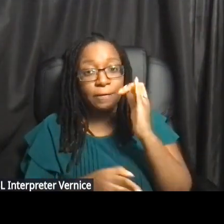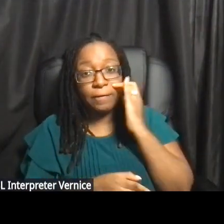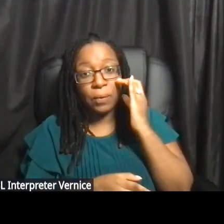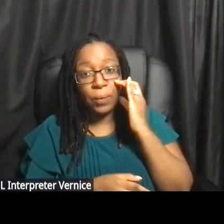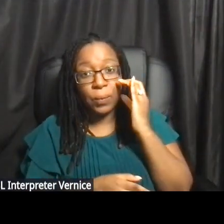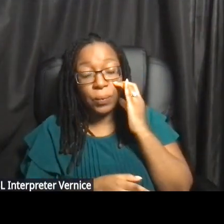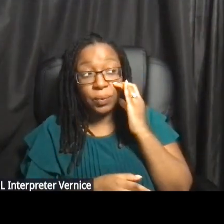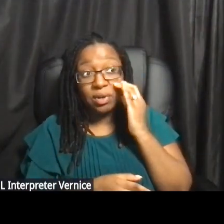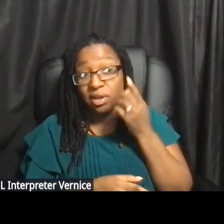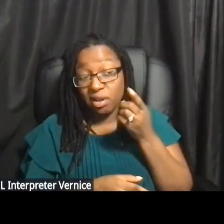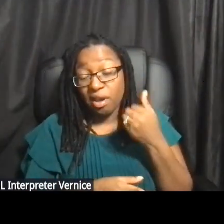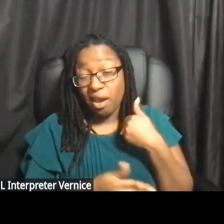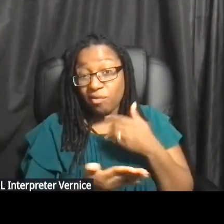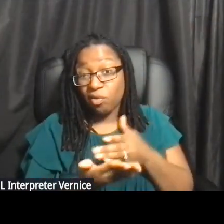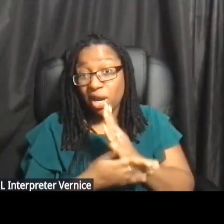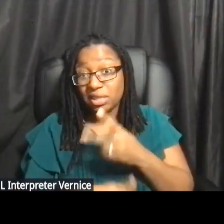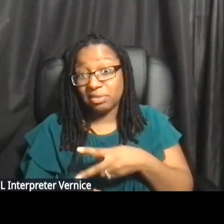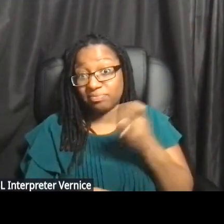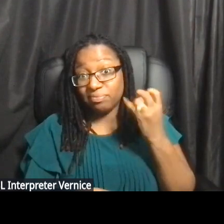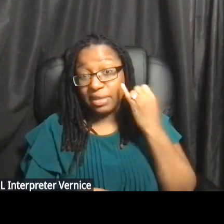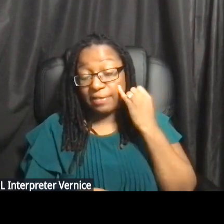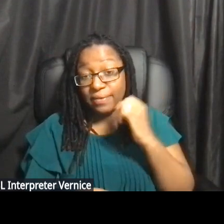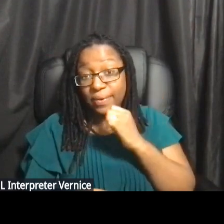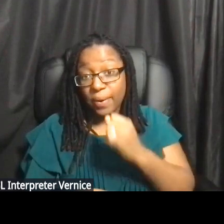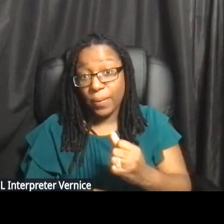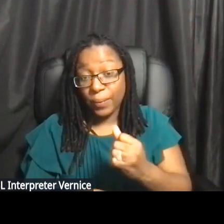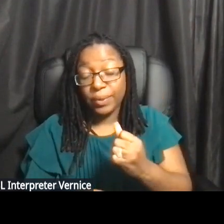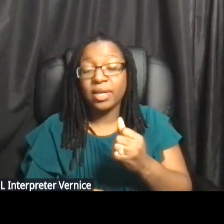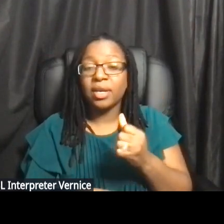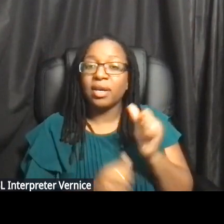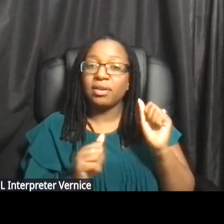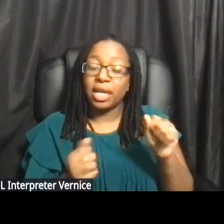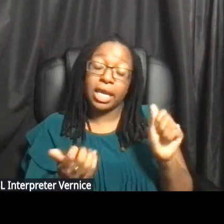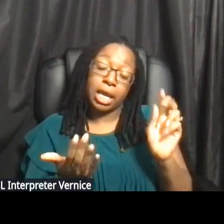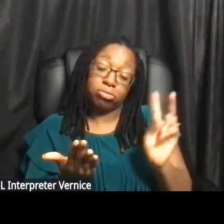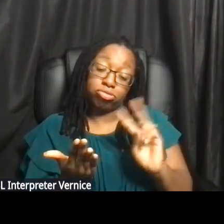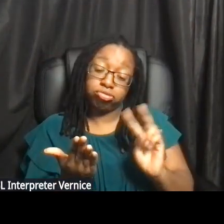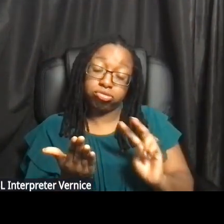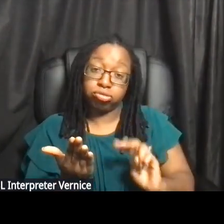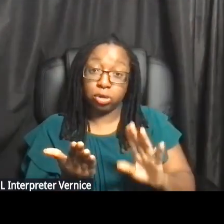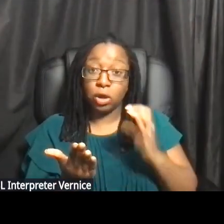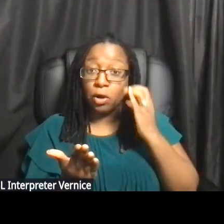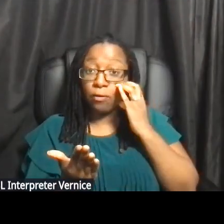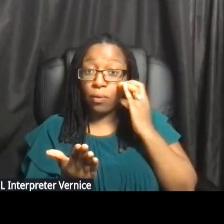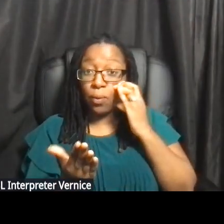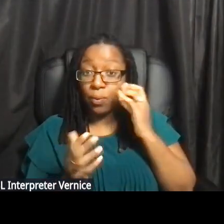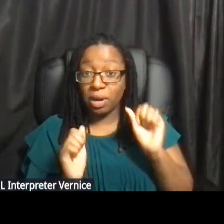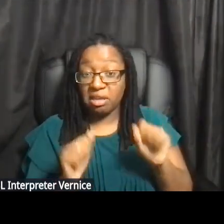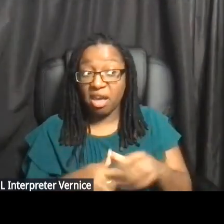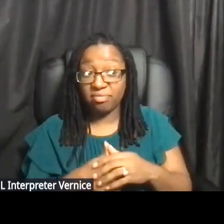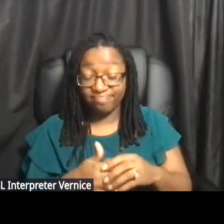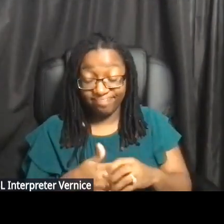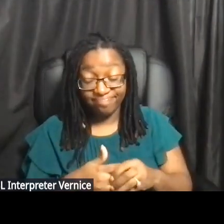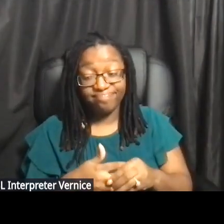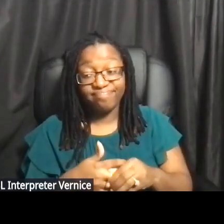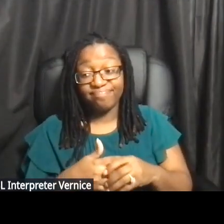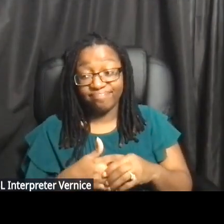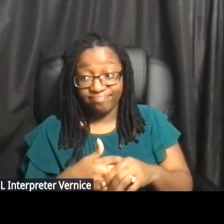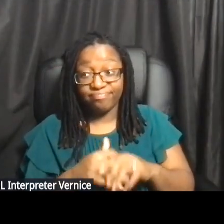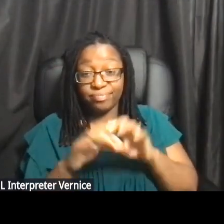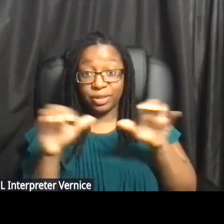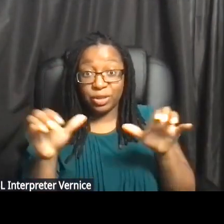confiscate it if you don't. They're allowed, apparently, to look through it. They are doing this, especially if you